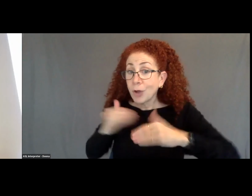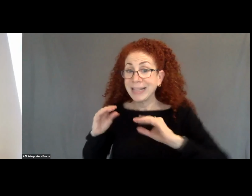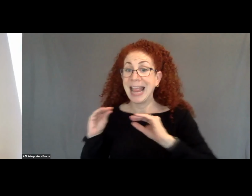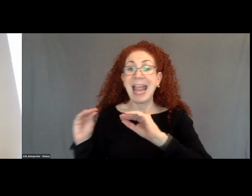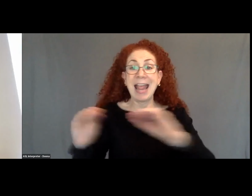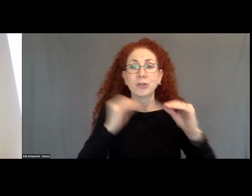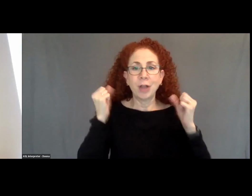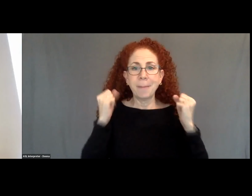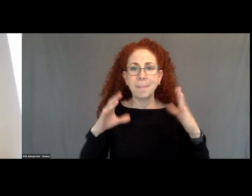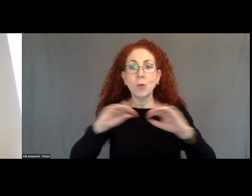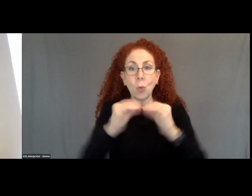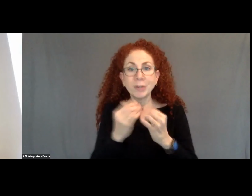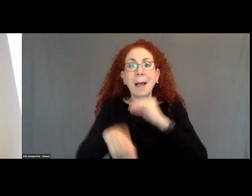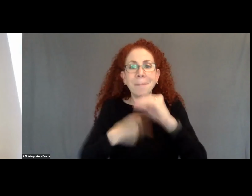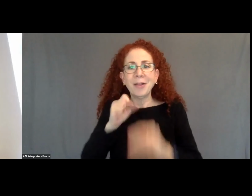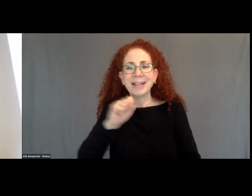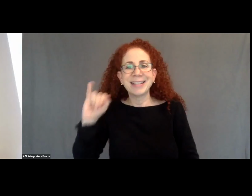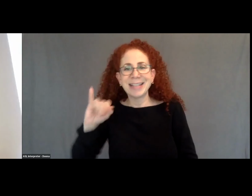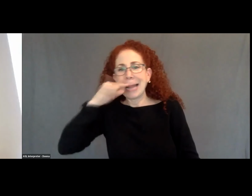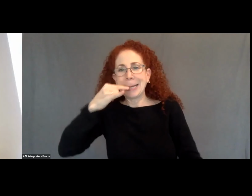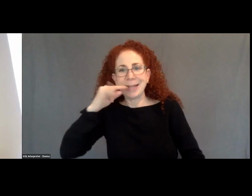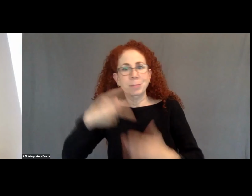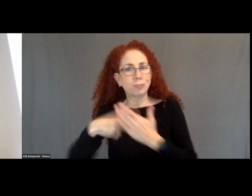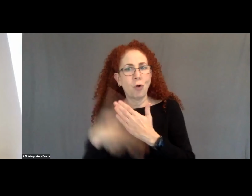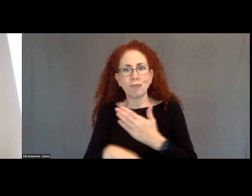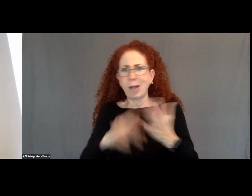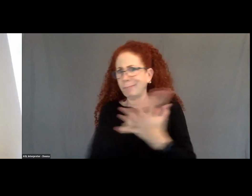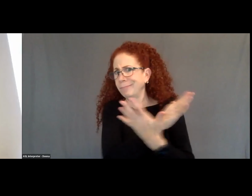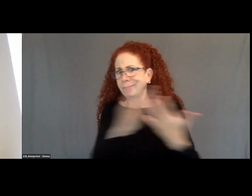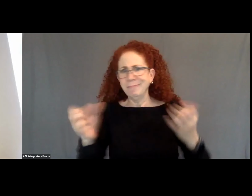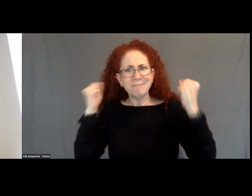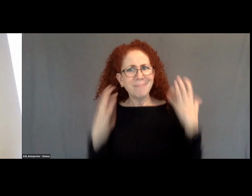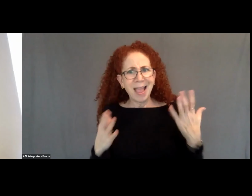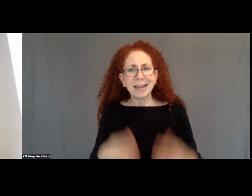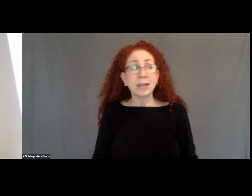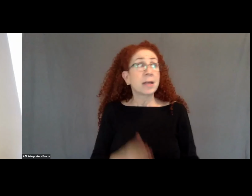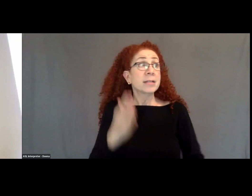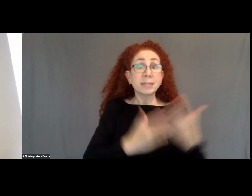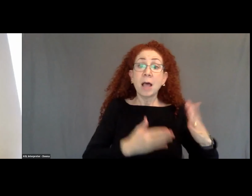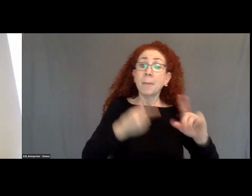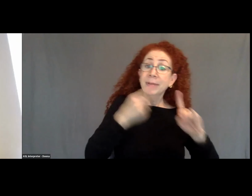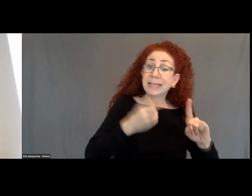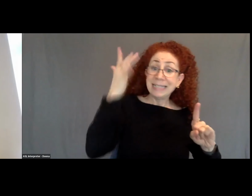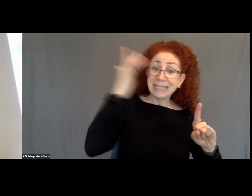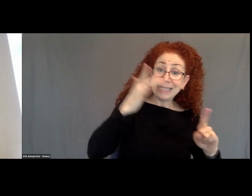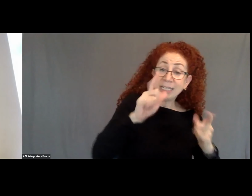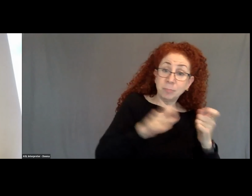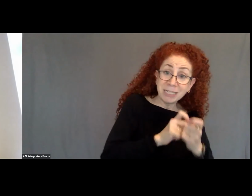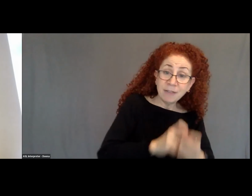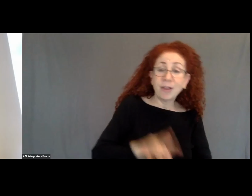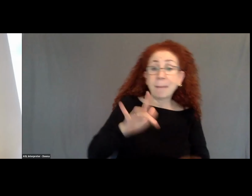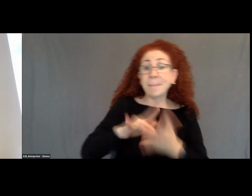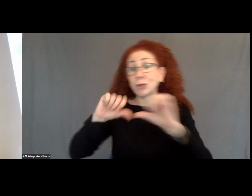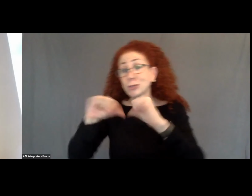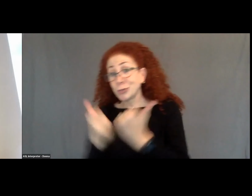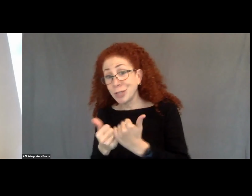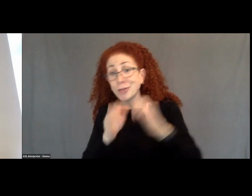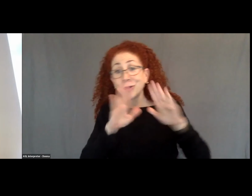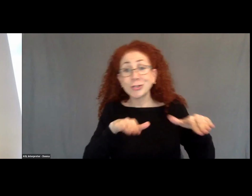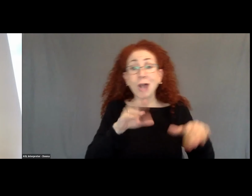SSI Kids program. I won't name all the groups, but there was a big range from disease-specific groups to medical associations to child welfare